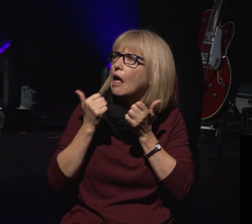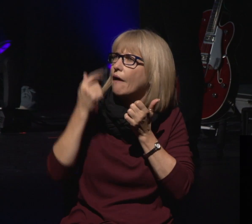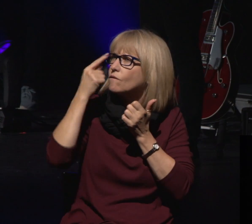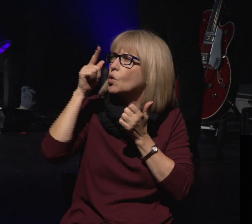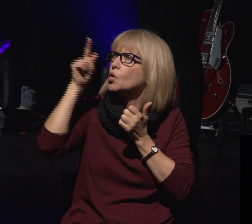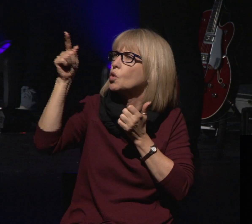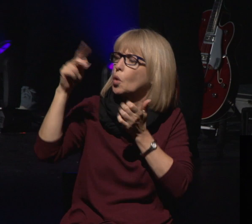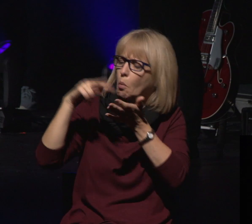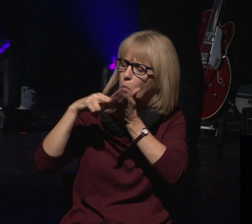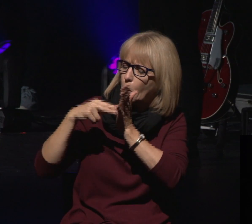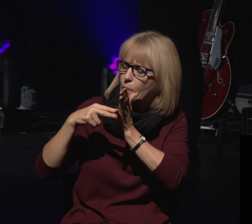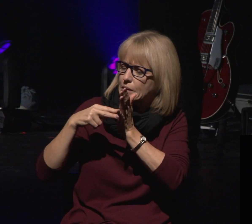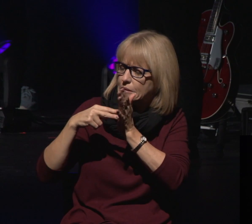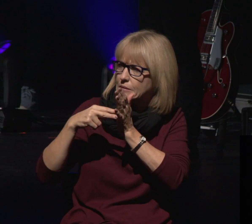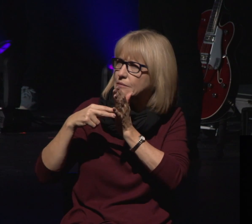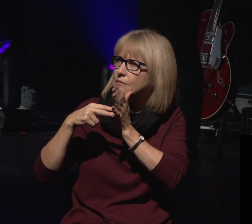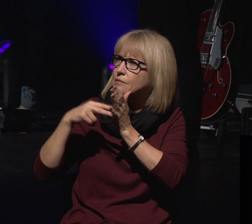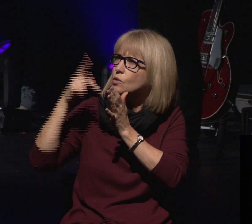and meaning.